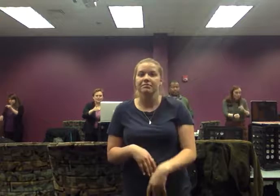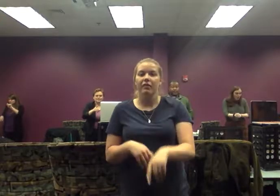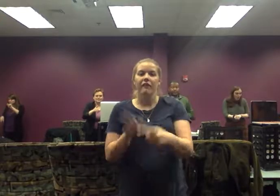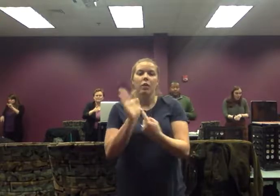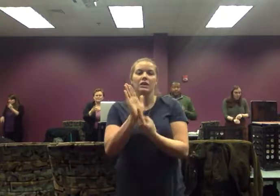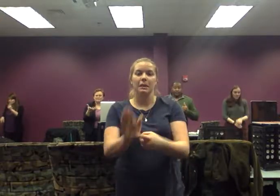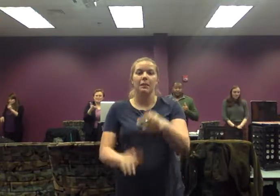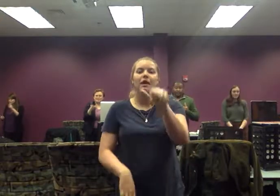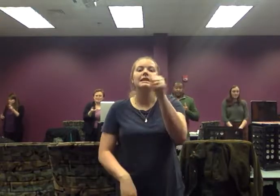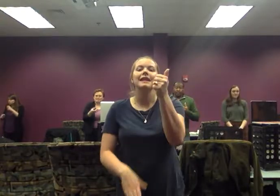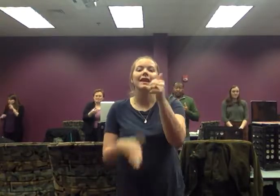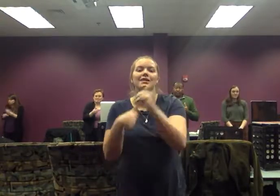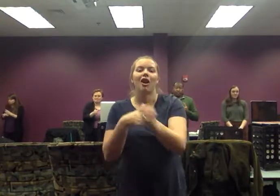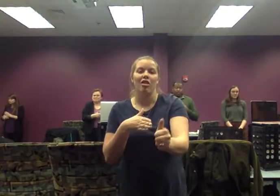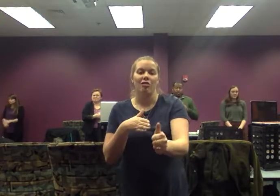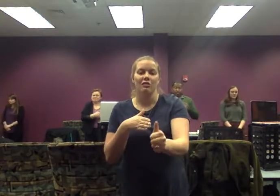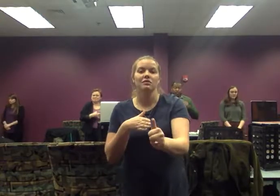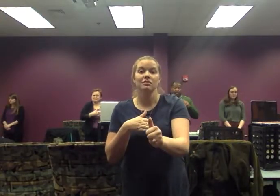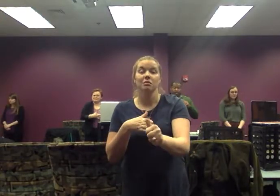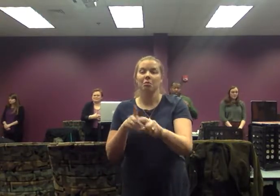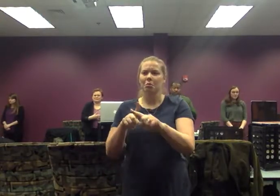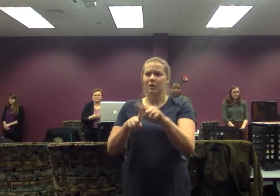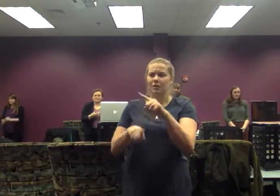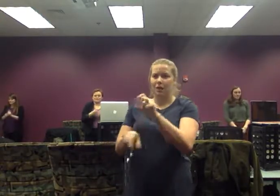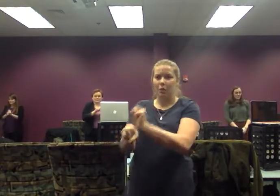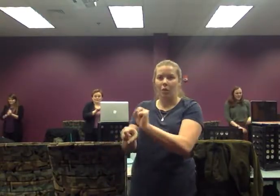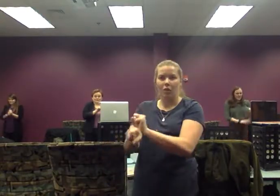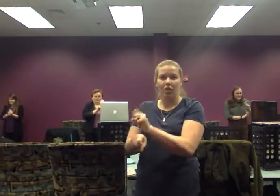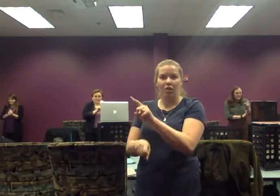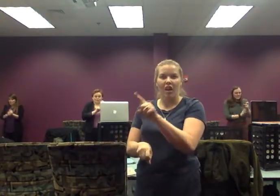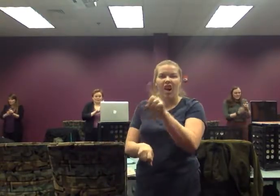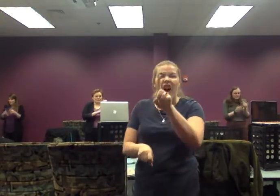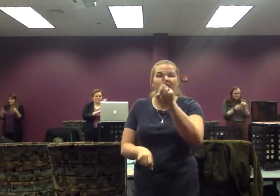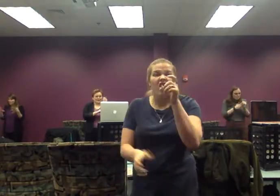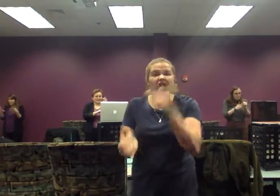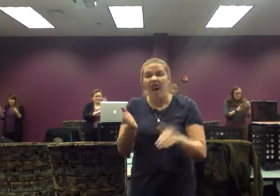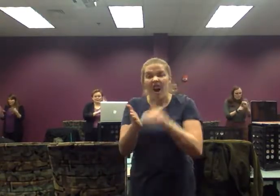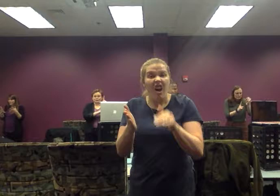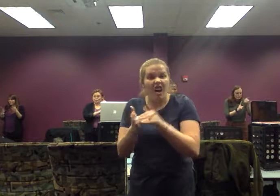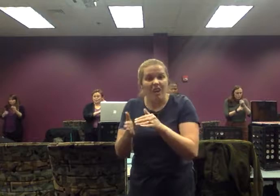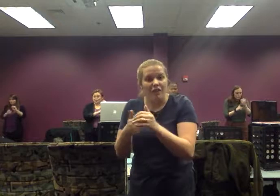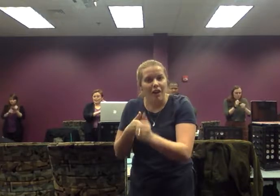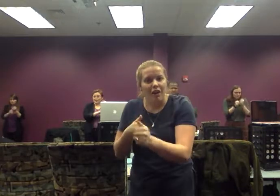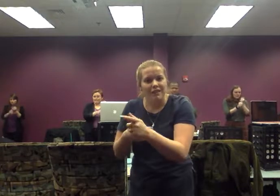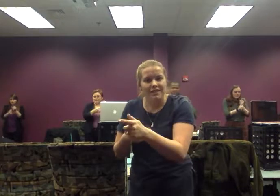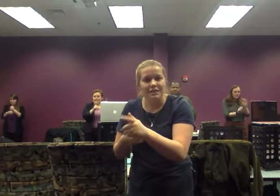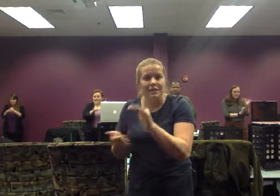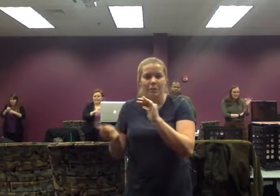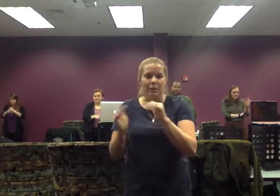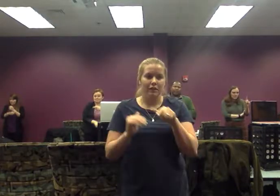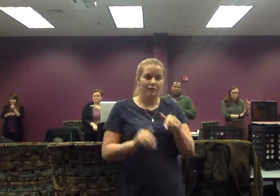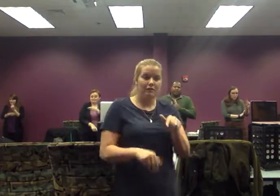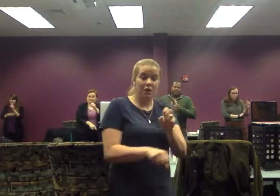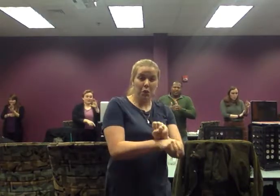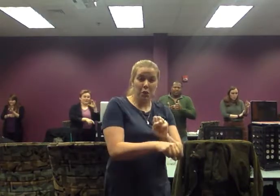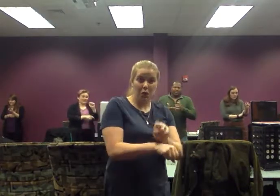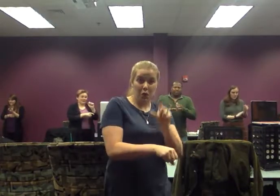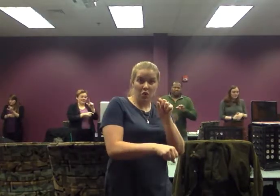lead to a situation where in 1920 we have Calvin Coolidge saying the business of government